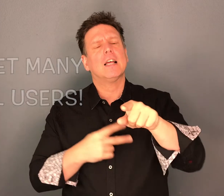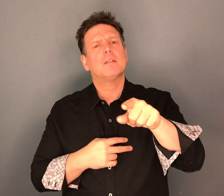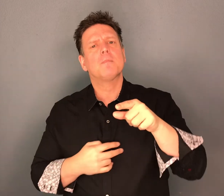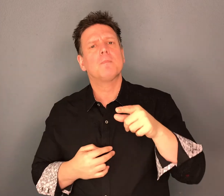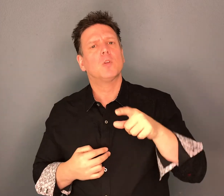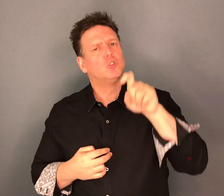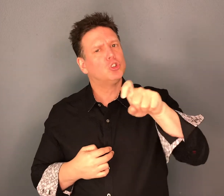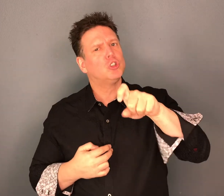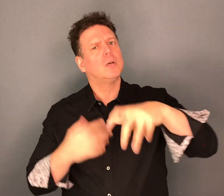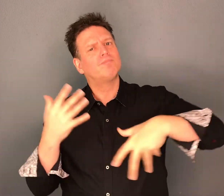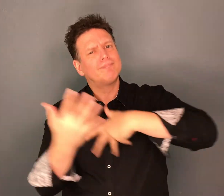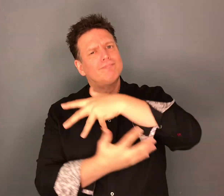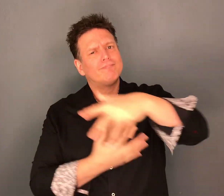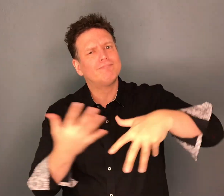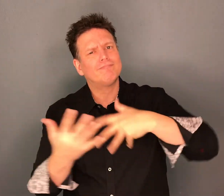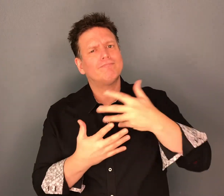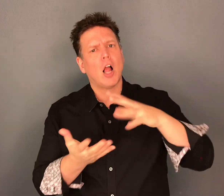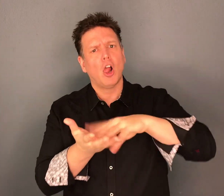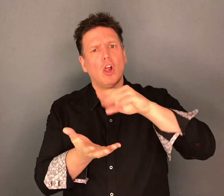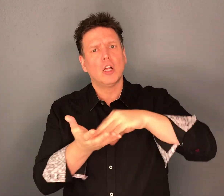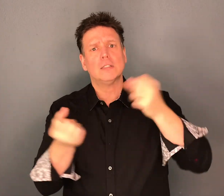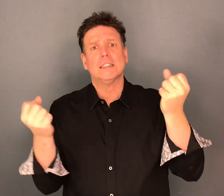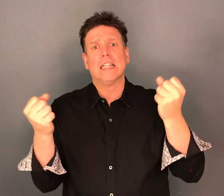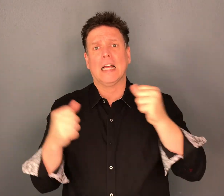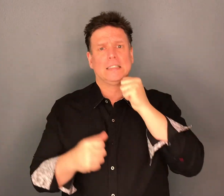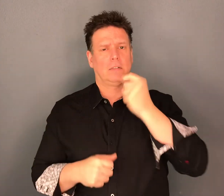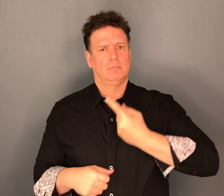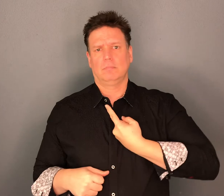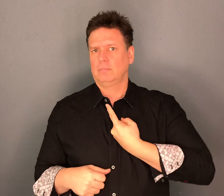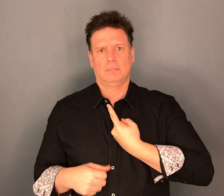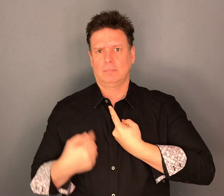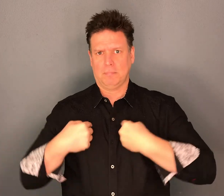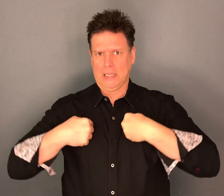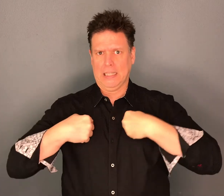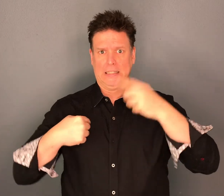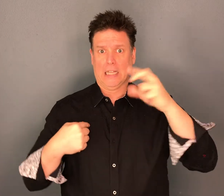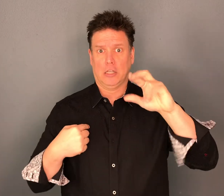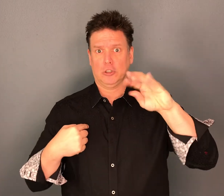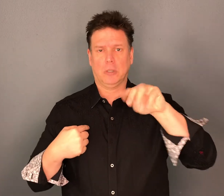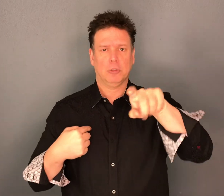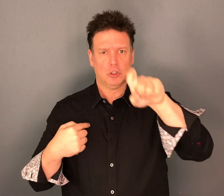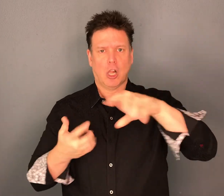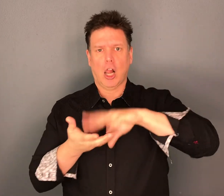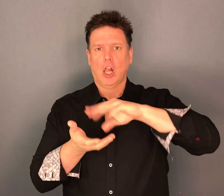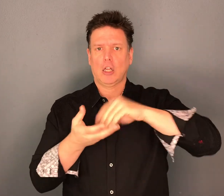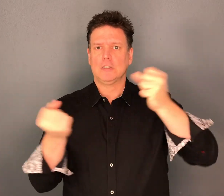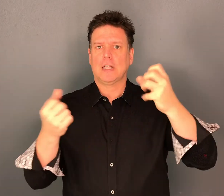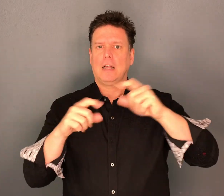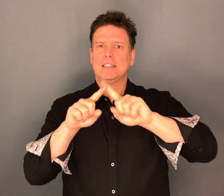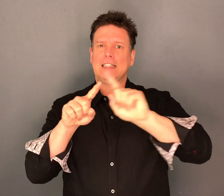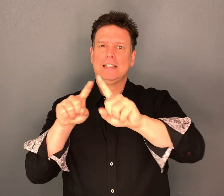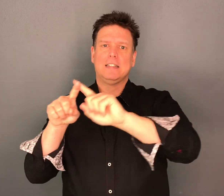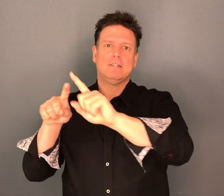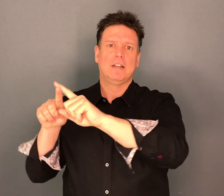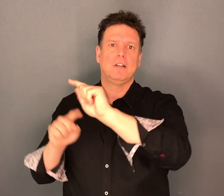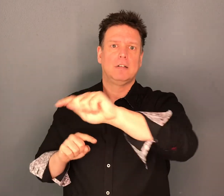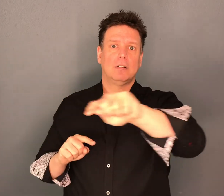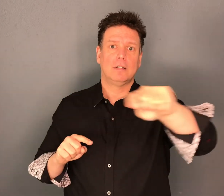Also, I want you to remember that you need to associate with a variety of deaf people. You shouldn't just learn how to sign